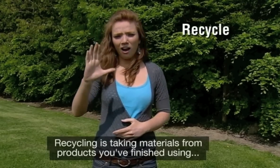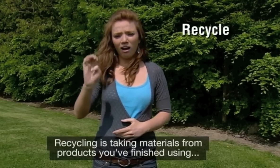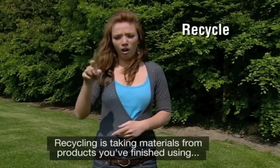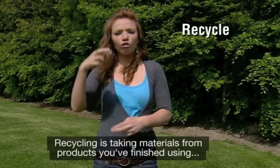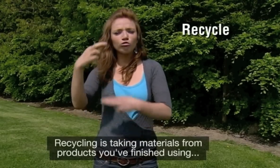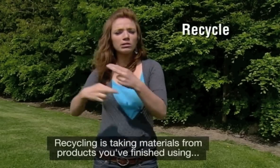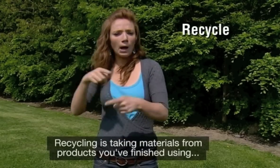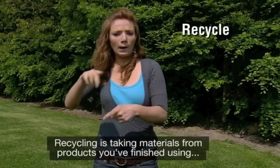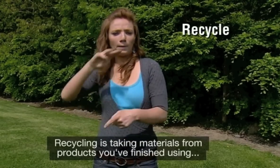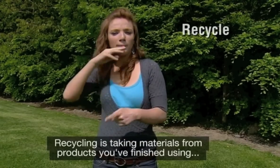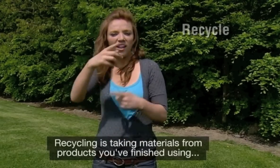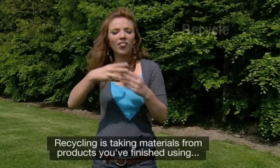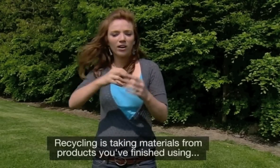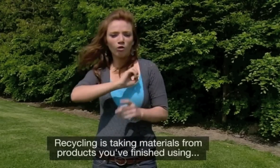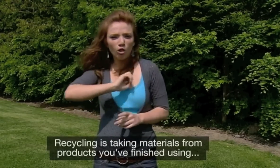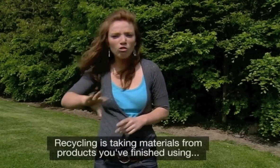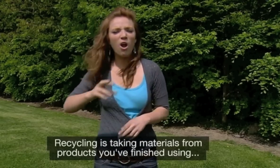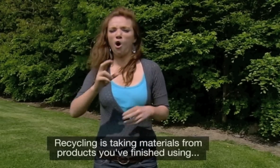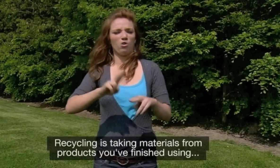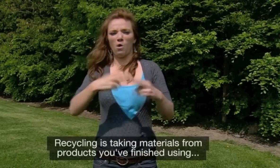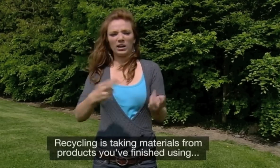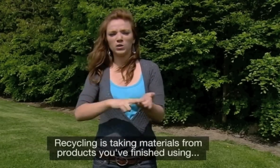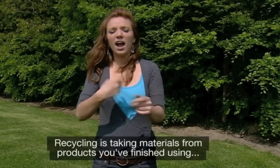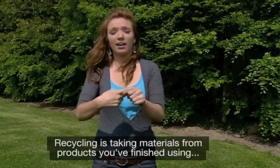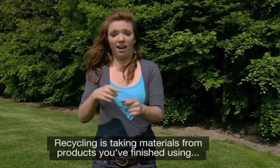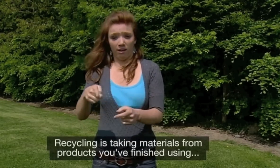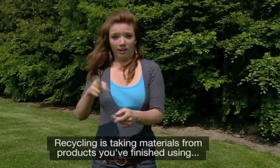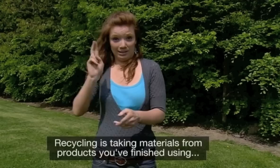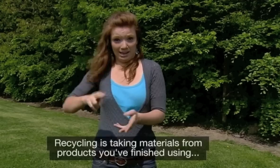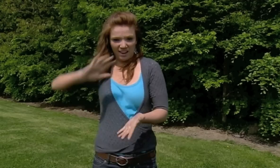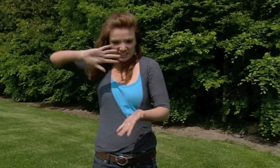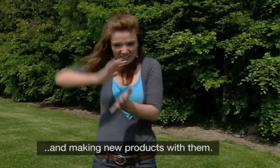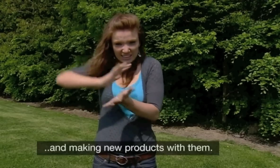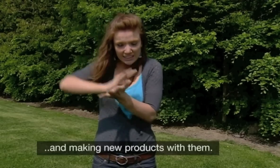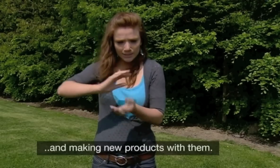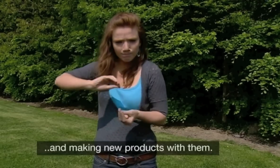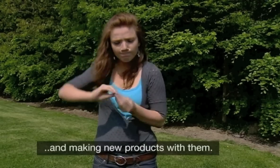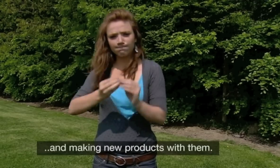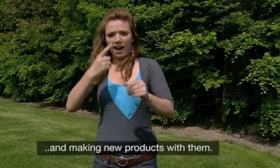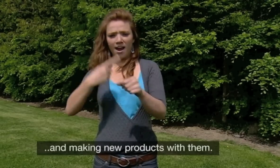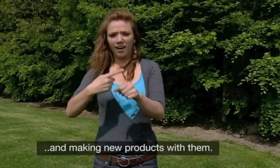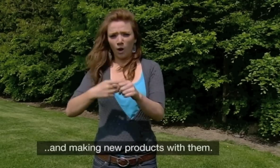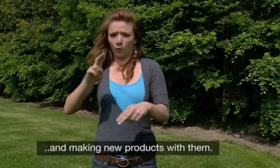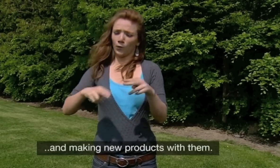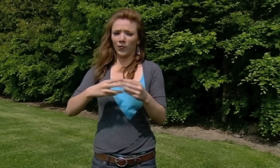Recycling is taking materials from products you've finished using and making new products with them. For